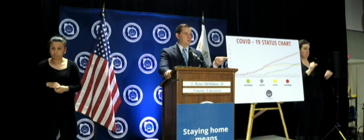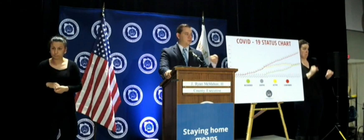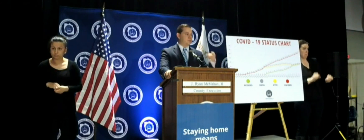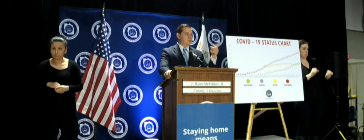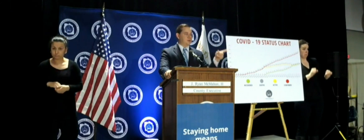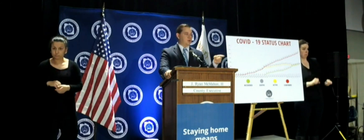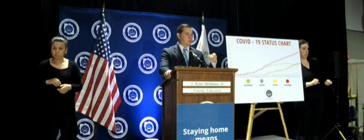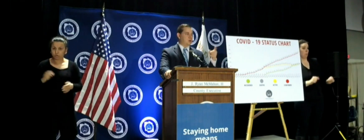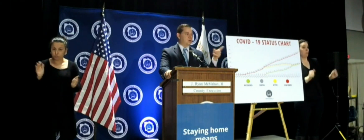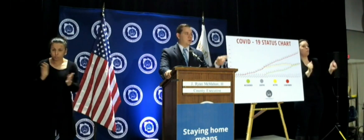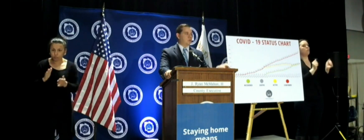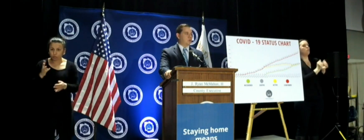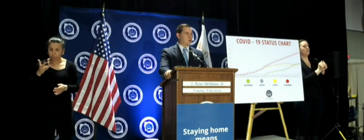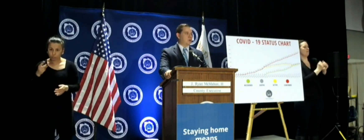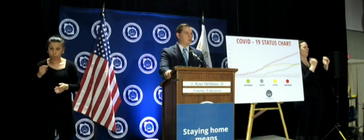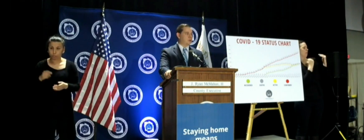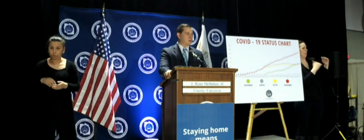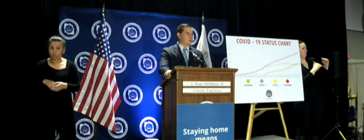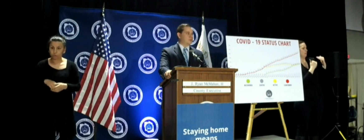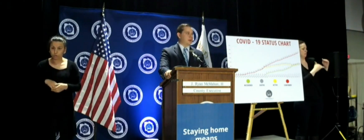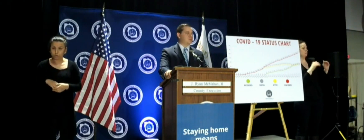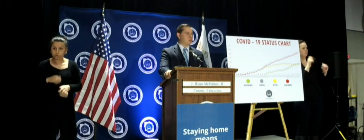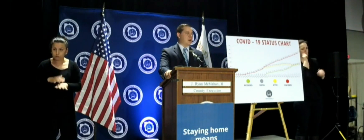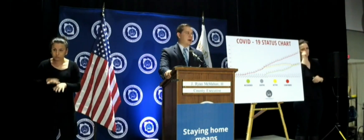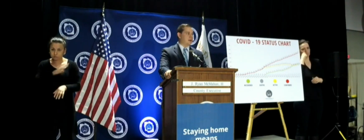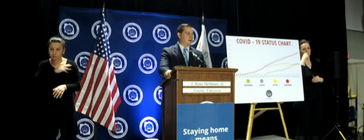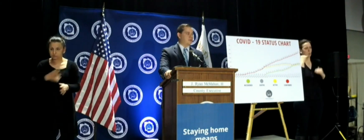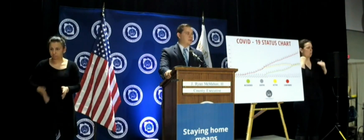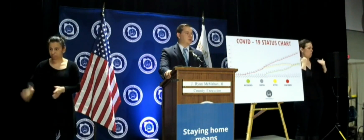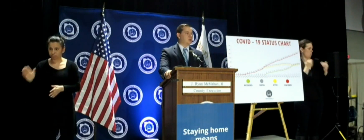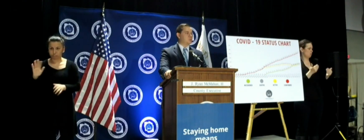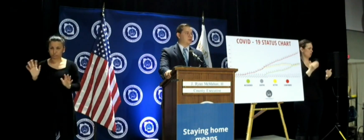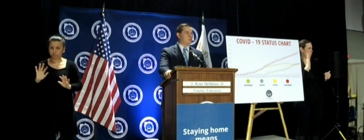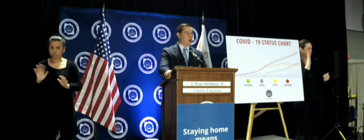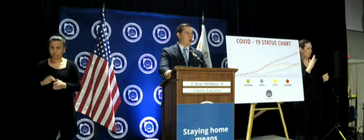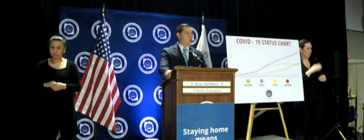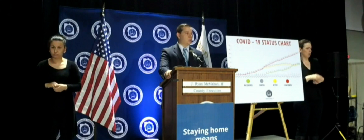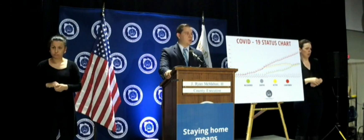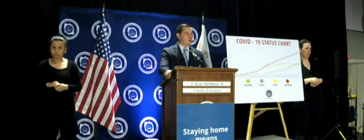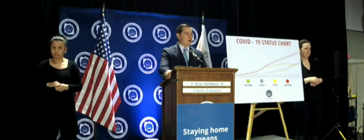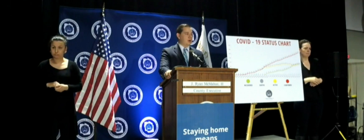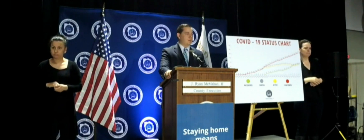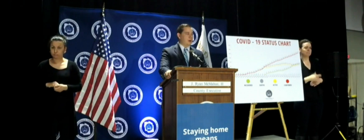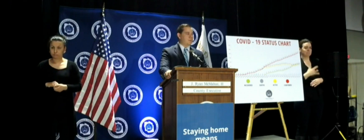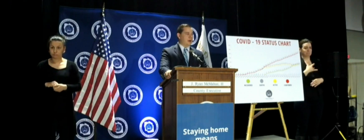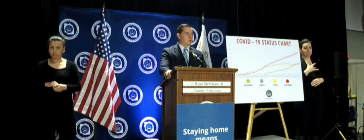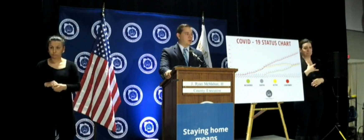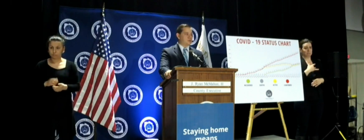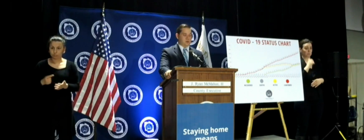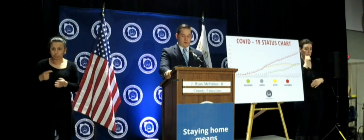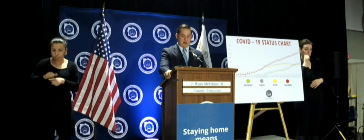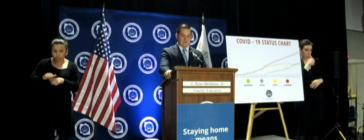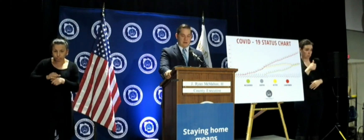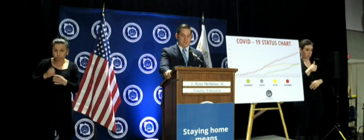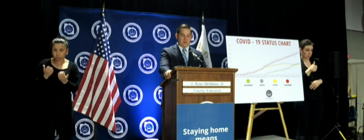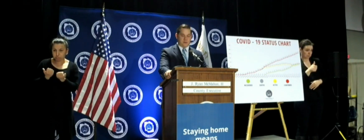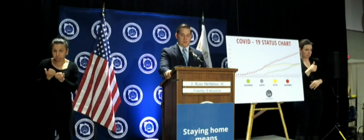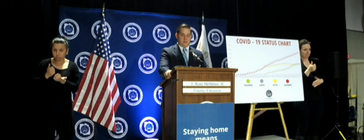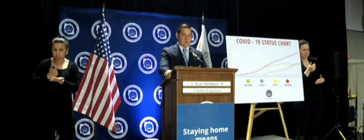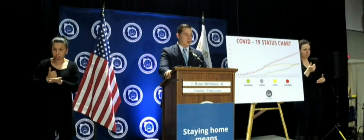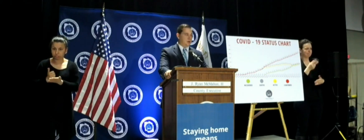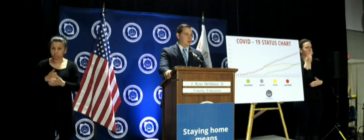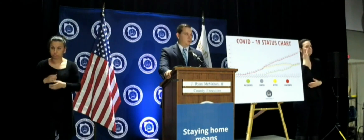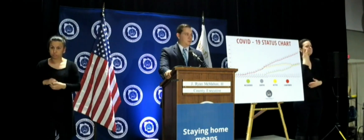dry, a early test run on it, and I think it could be tomorrow. I'm not quite sure. I have not